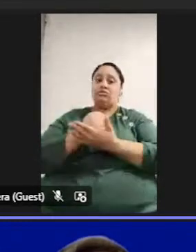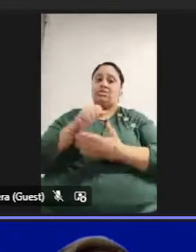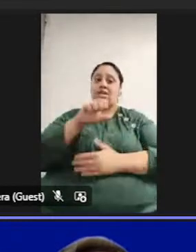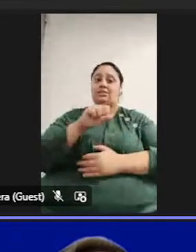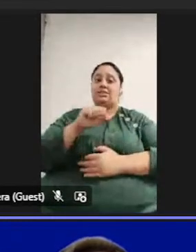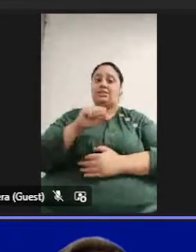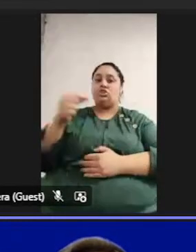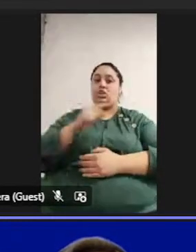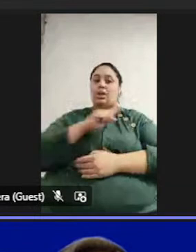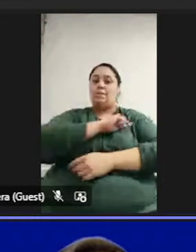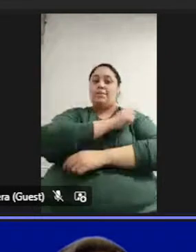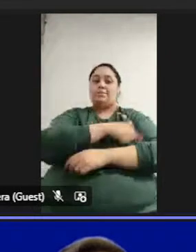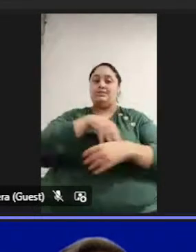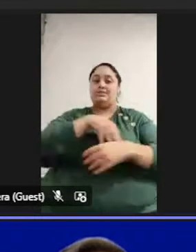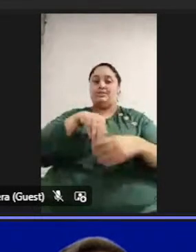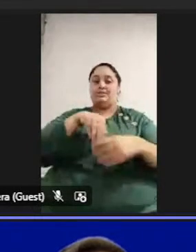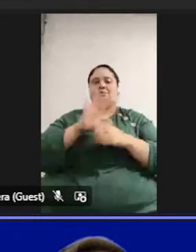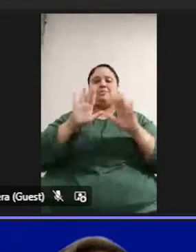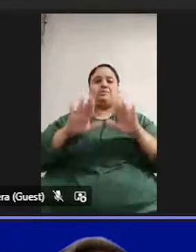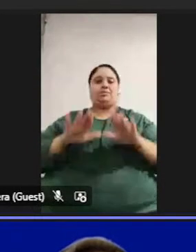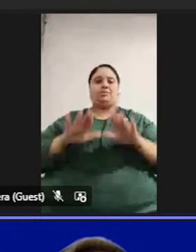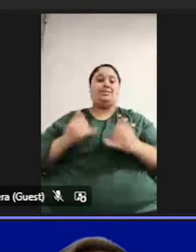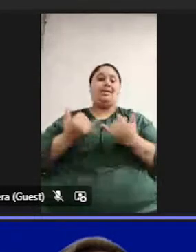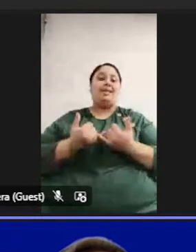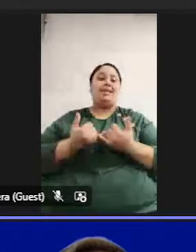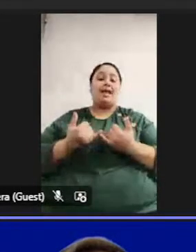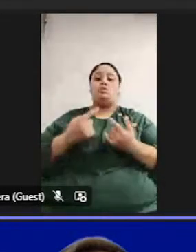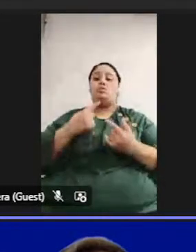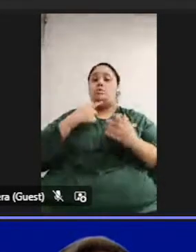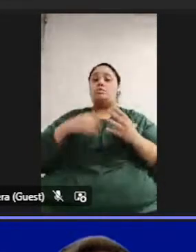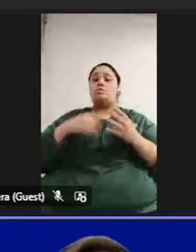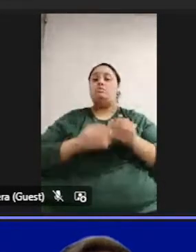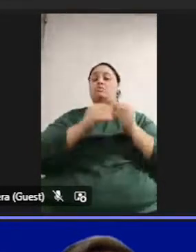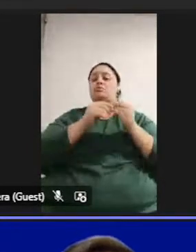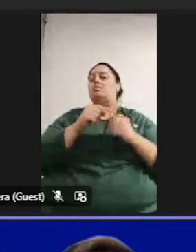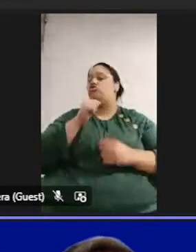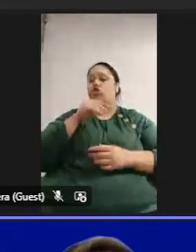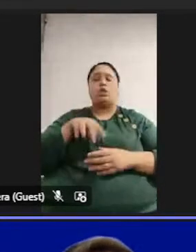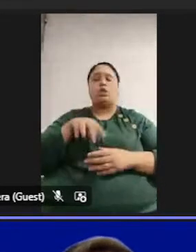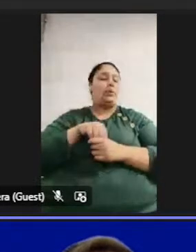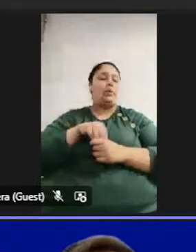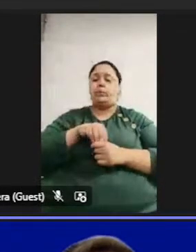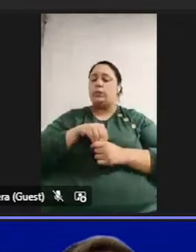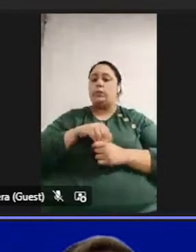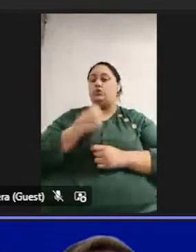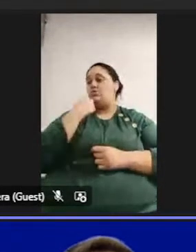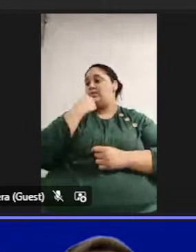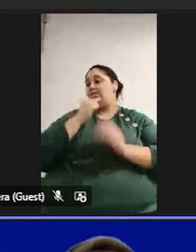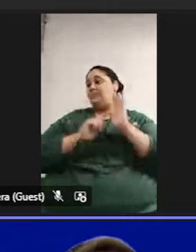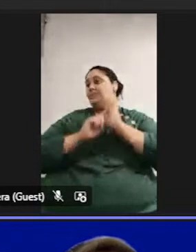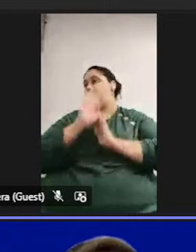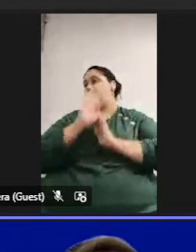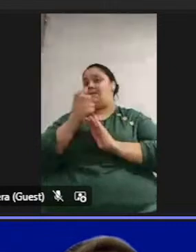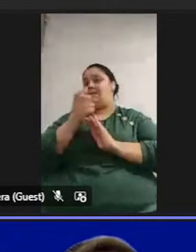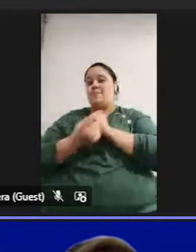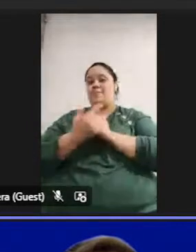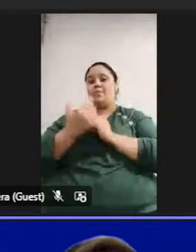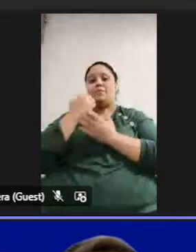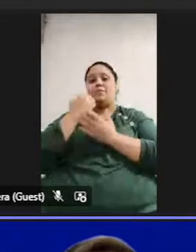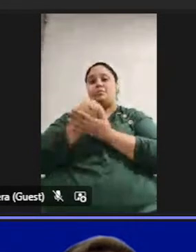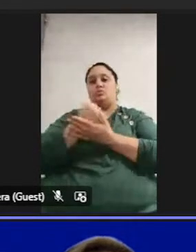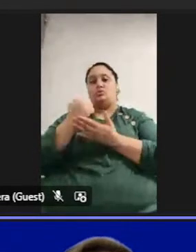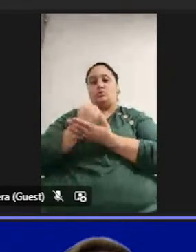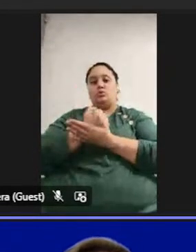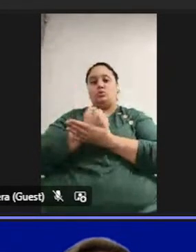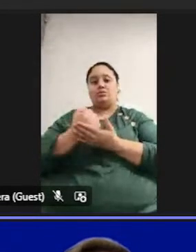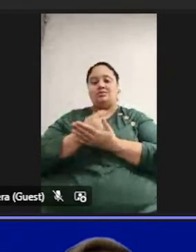Western Cape. Just like to point out that this doesn't include the recent spike that we know has taken place in registrations in the first quarter of